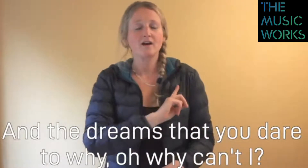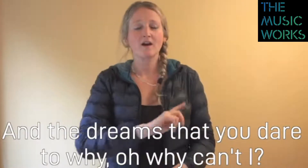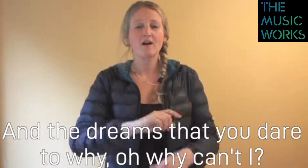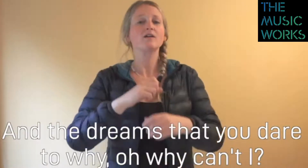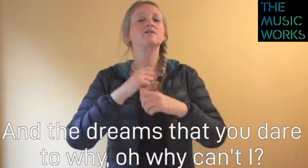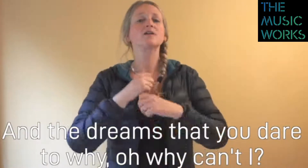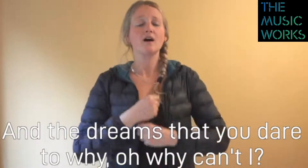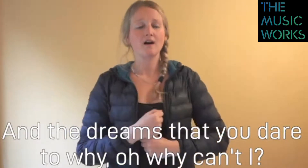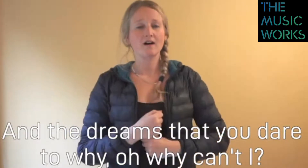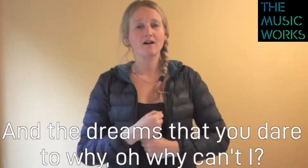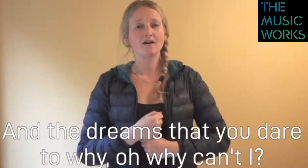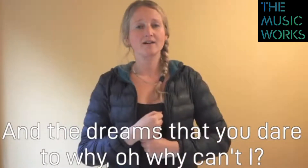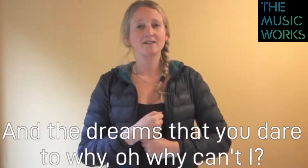can't I?